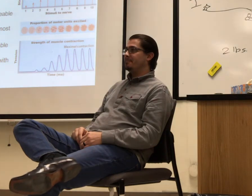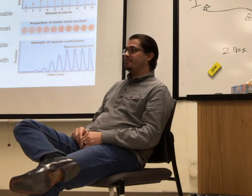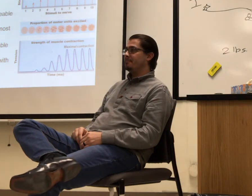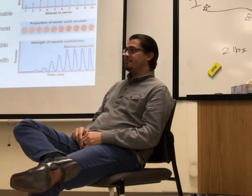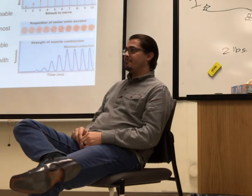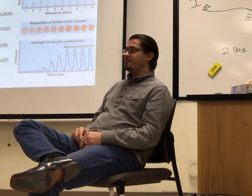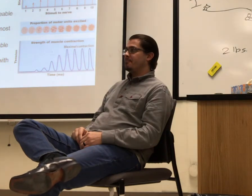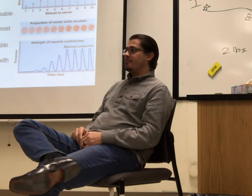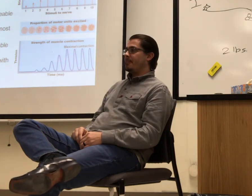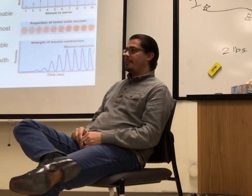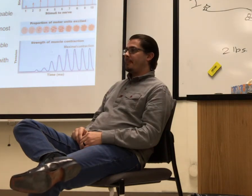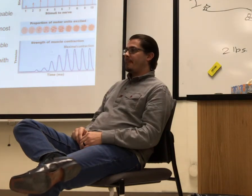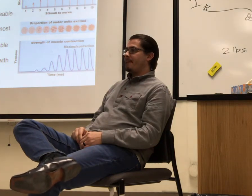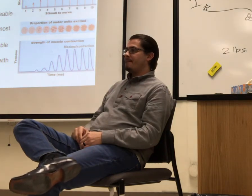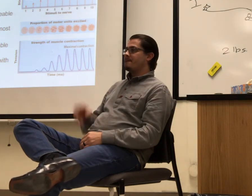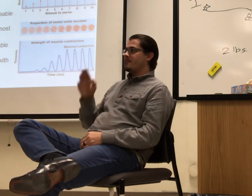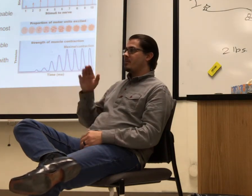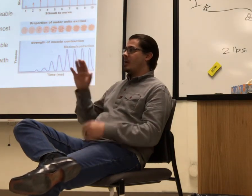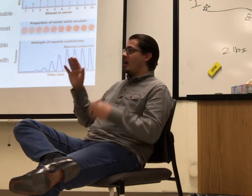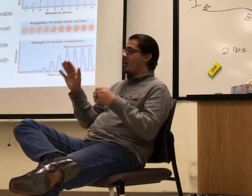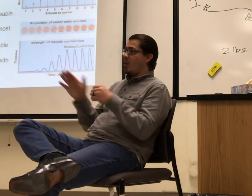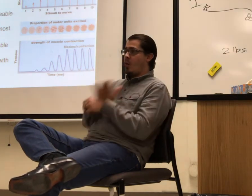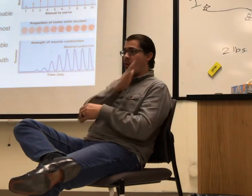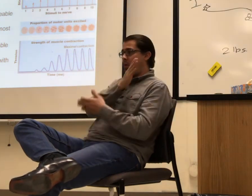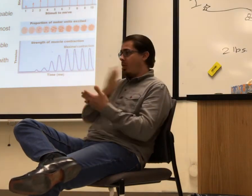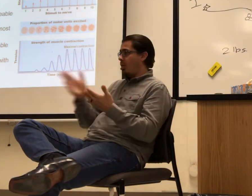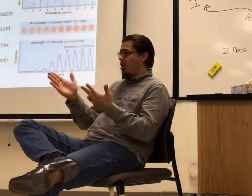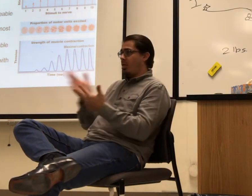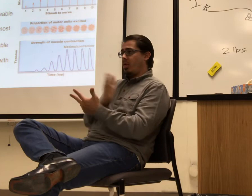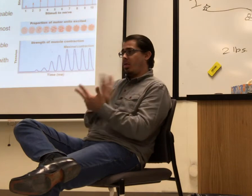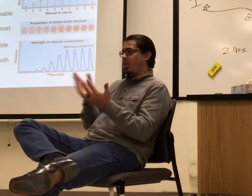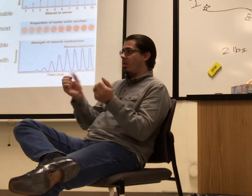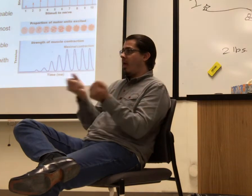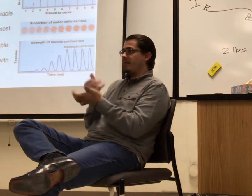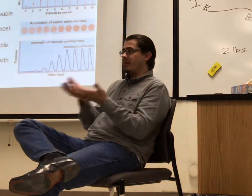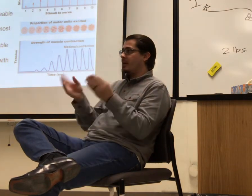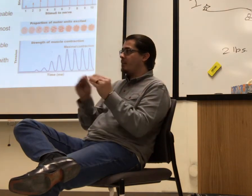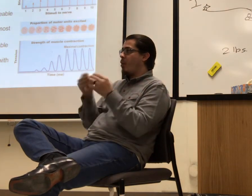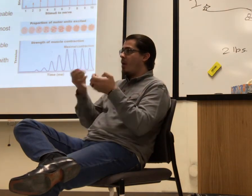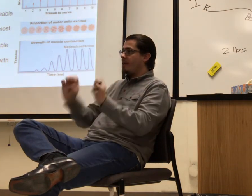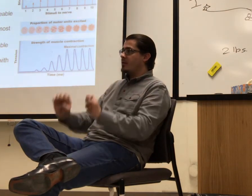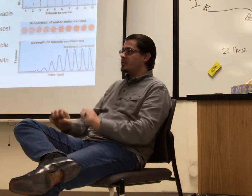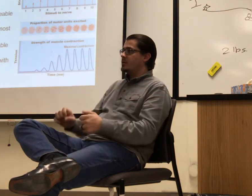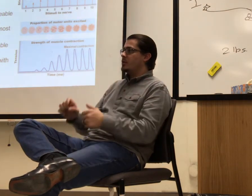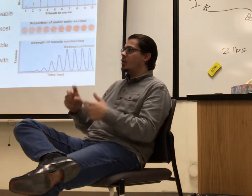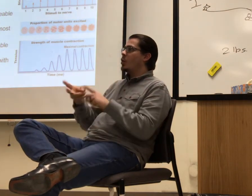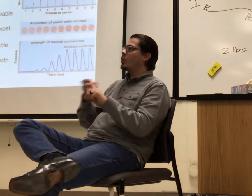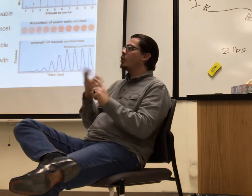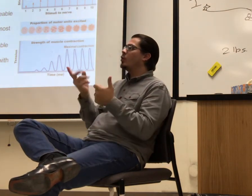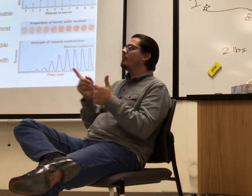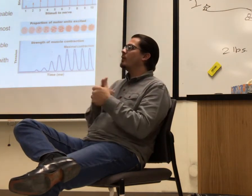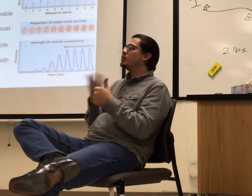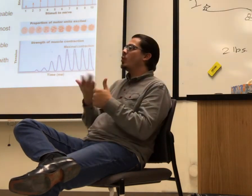And so you're gonna have to go through the whole gamut, right? More effort. So what do you recruit first?